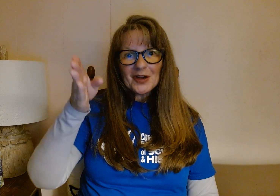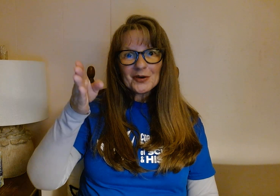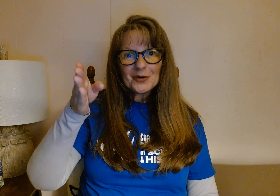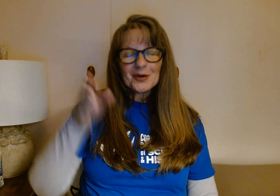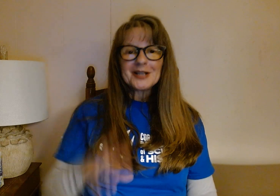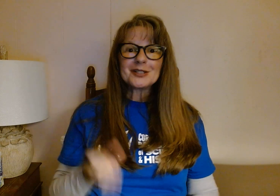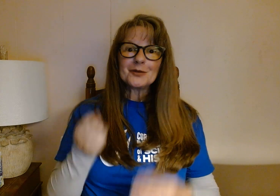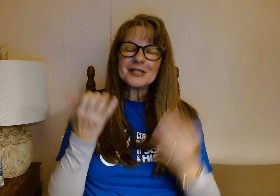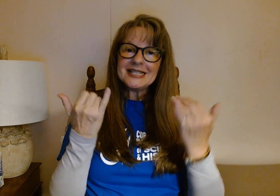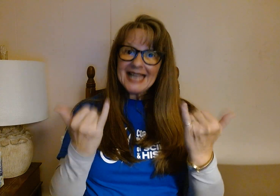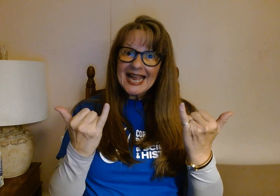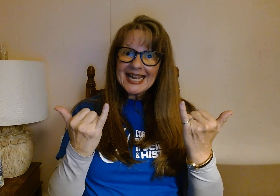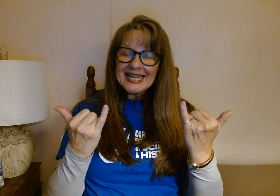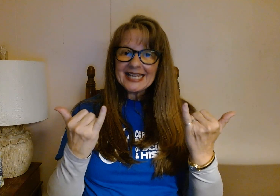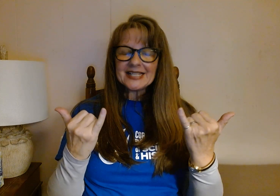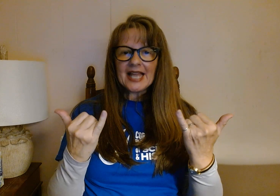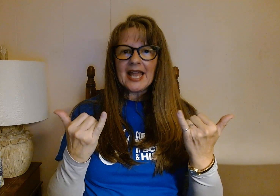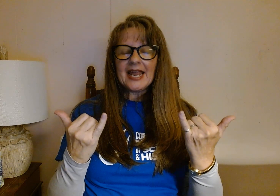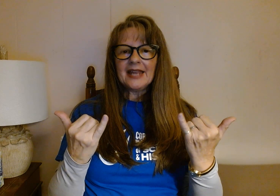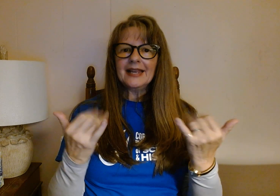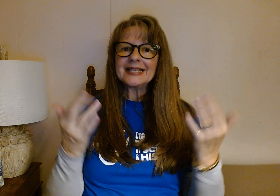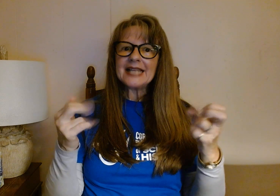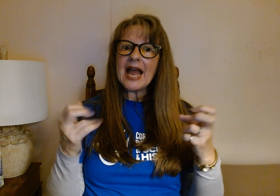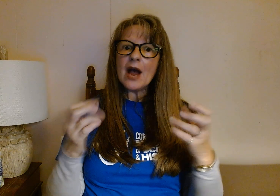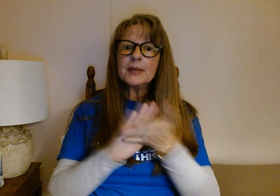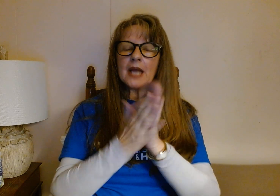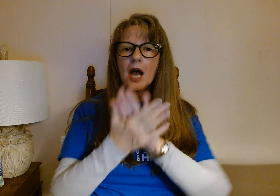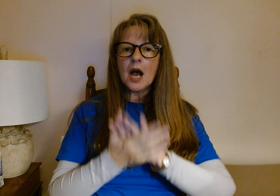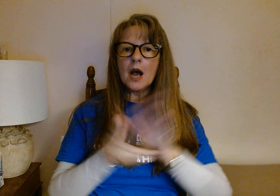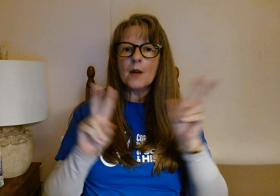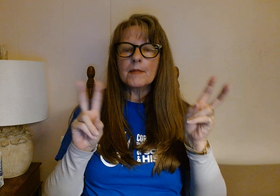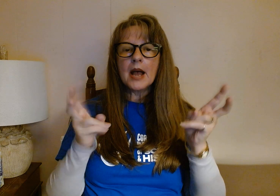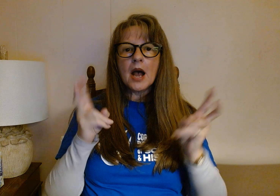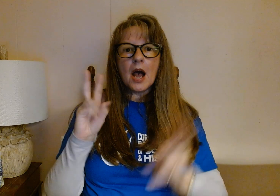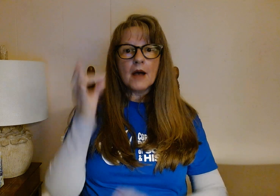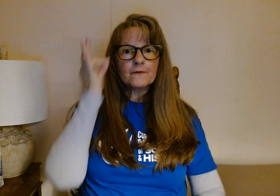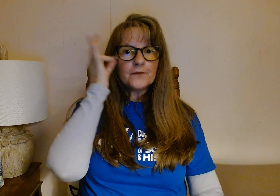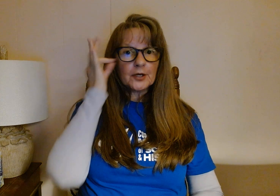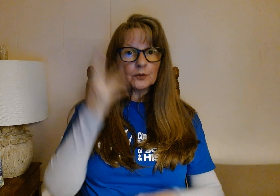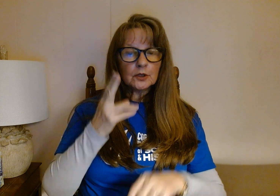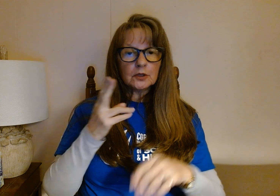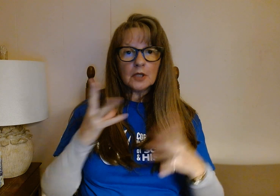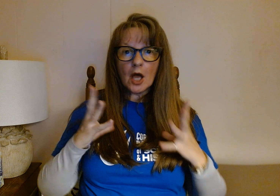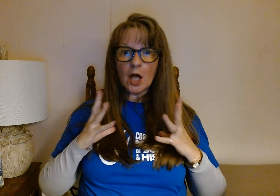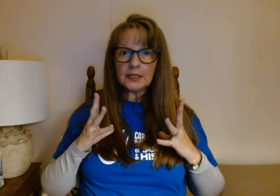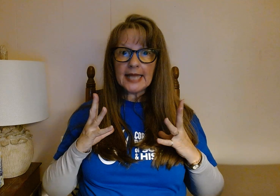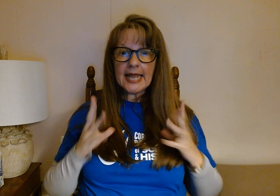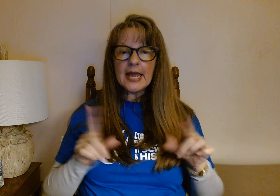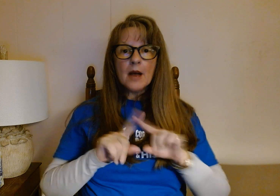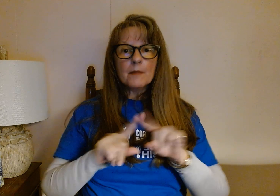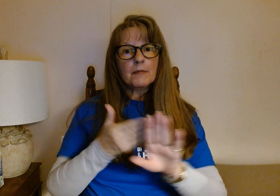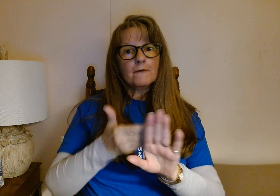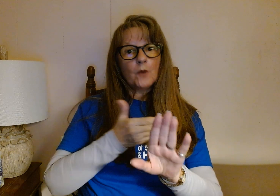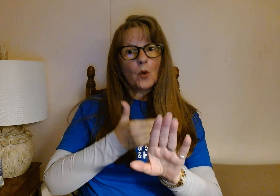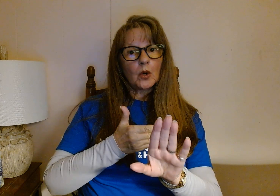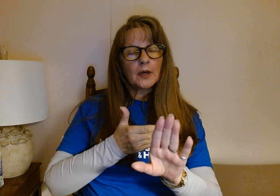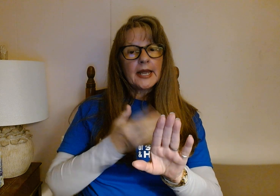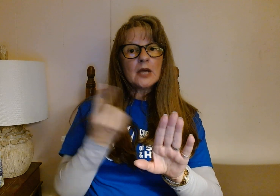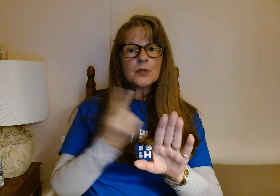Hello. So today it's now become a federal holiday, but before it was